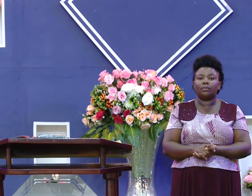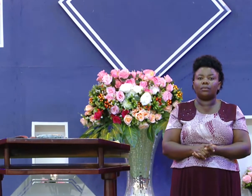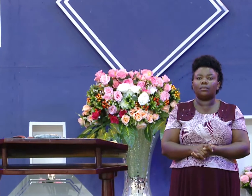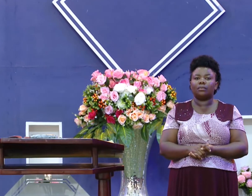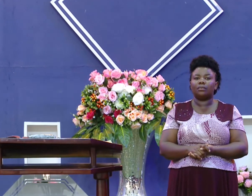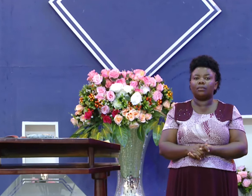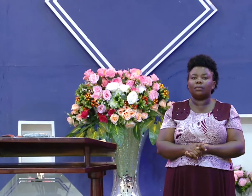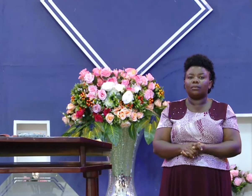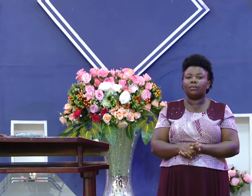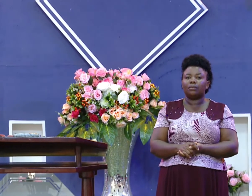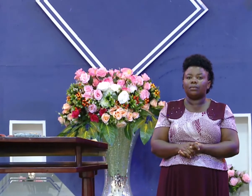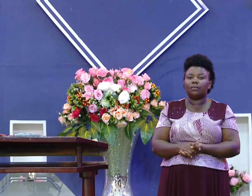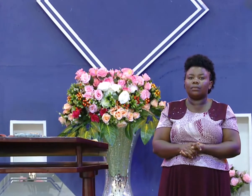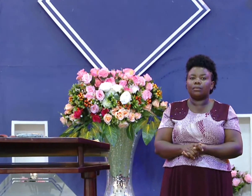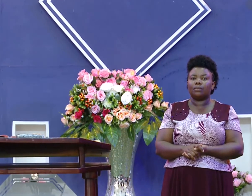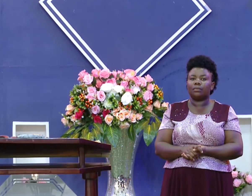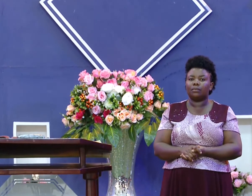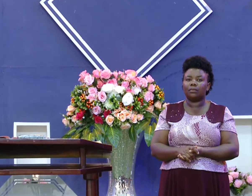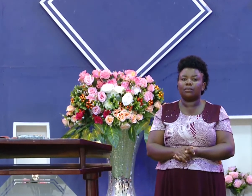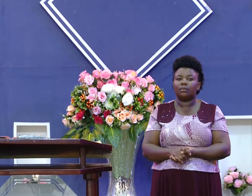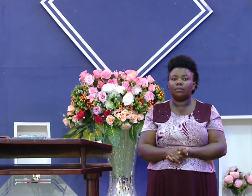bond of the covenant.